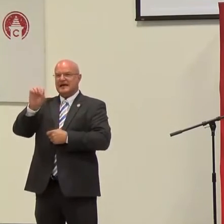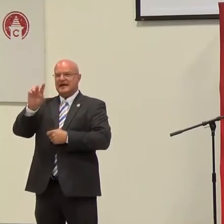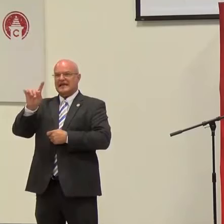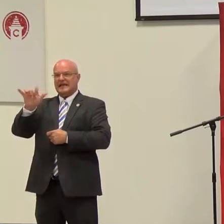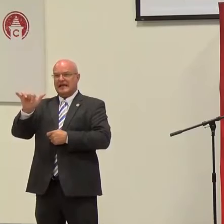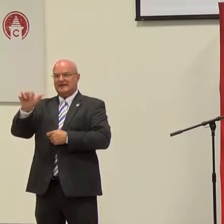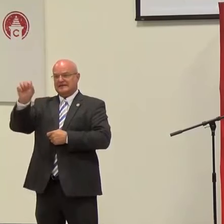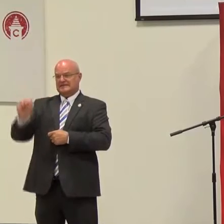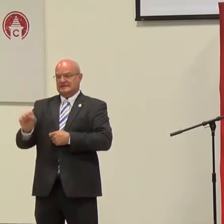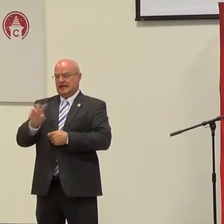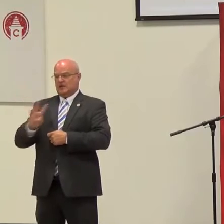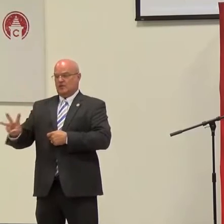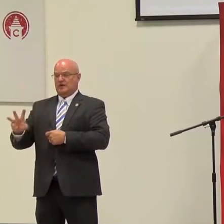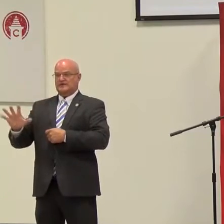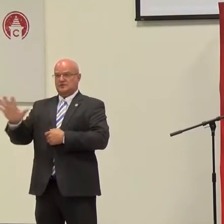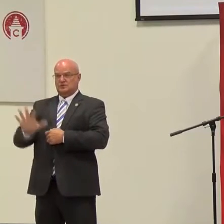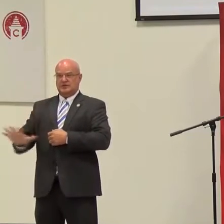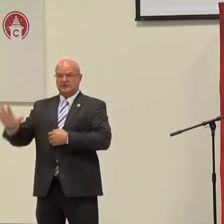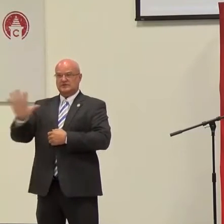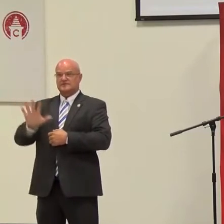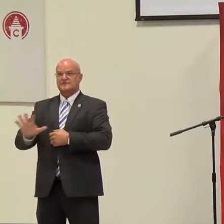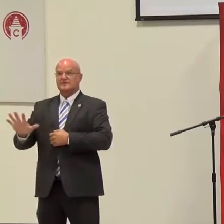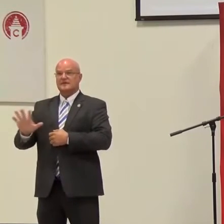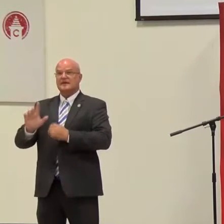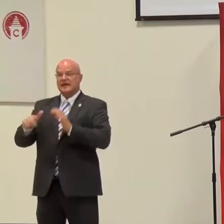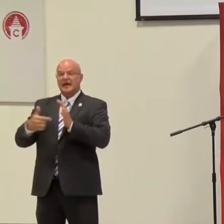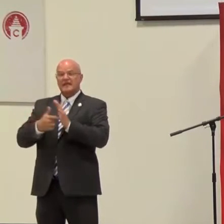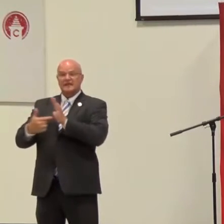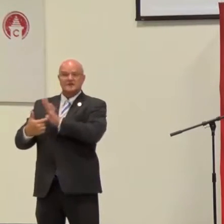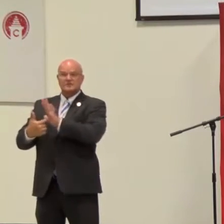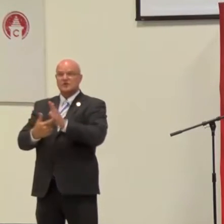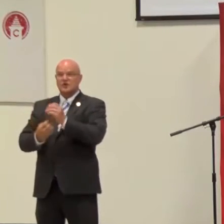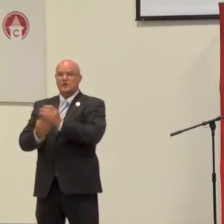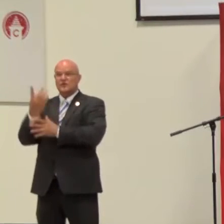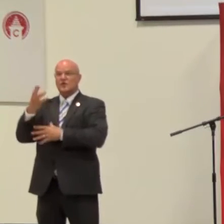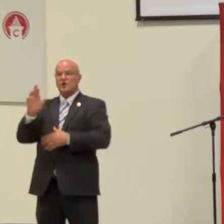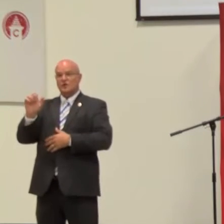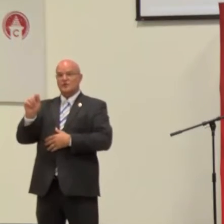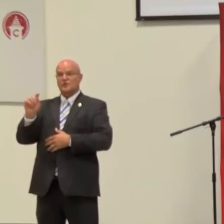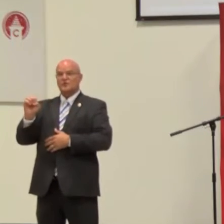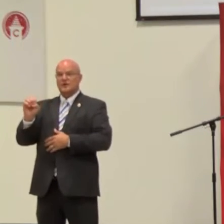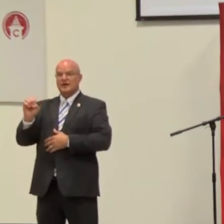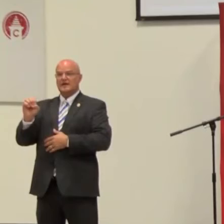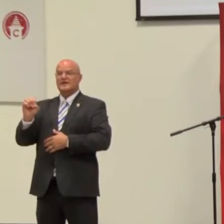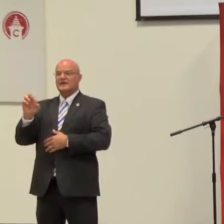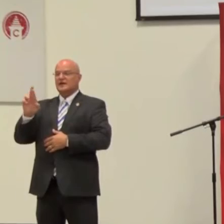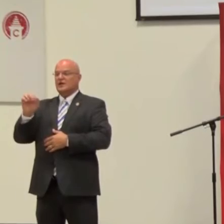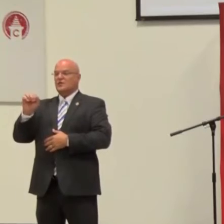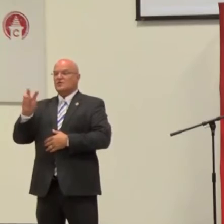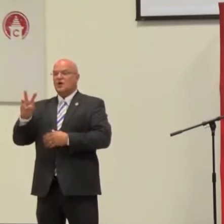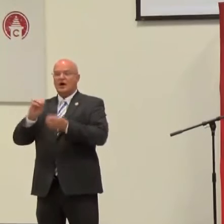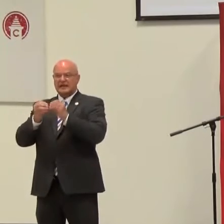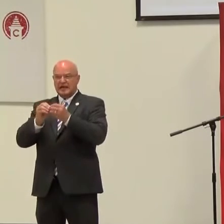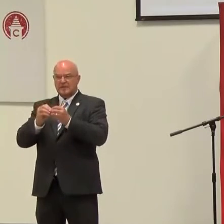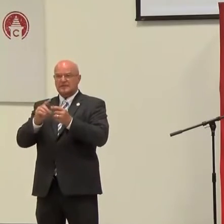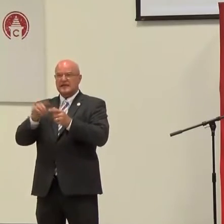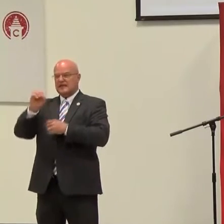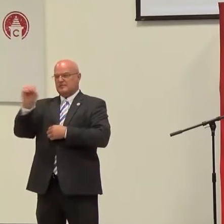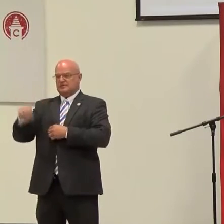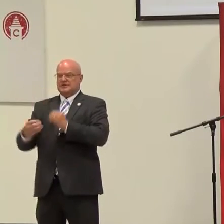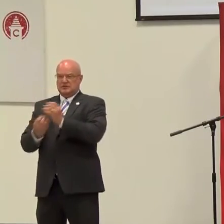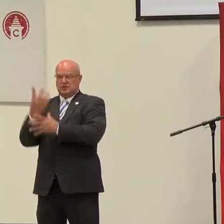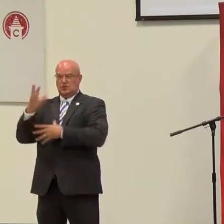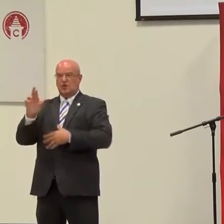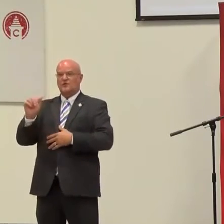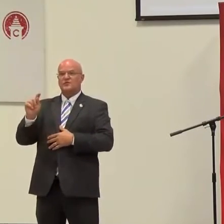in the southwest region. And this shows the growth rate in raw numbers and then percentage growth